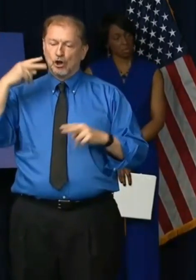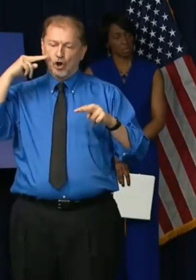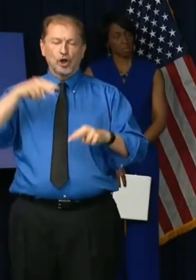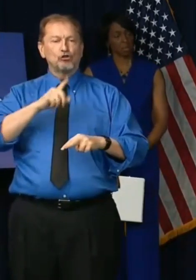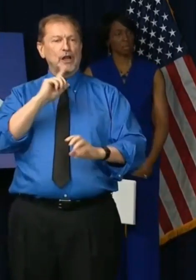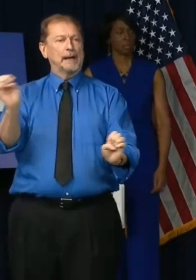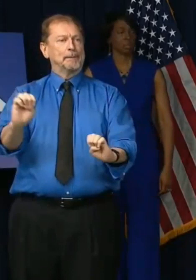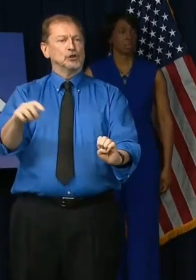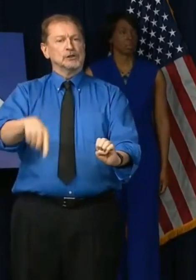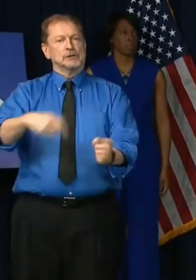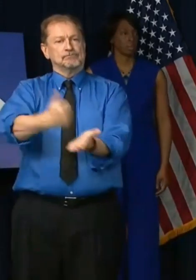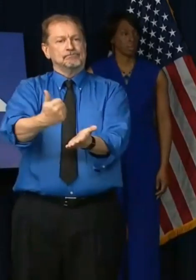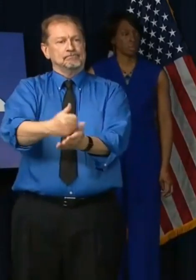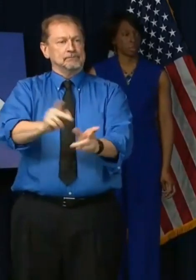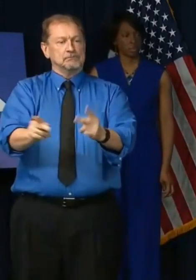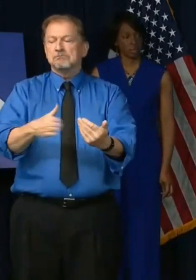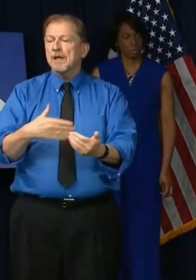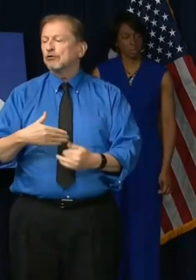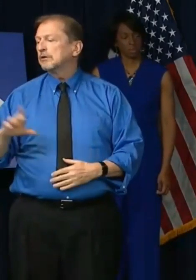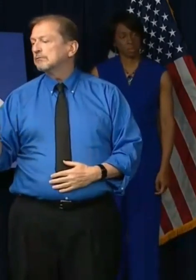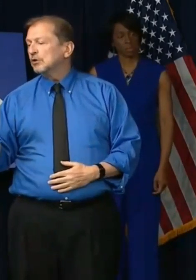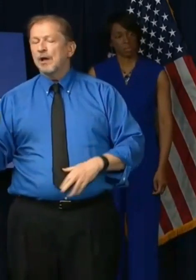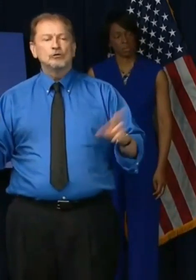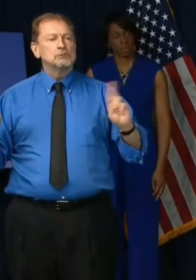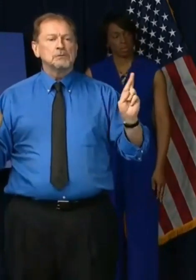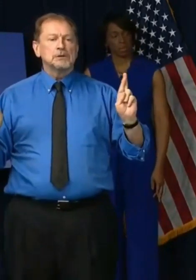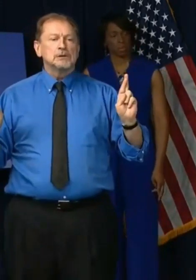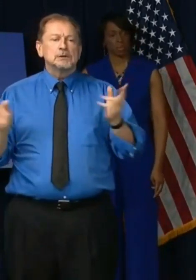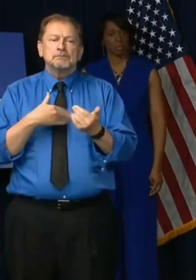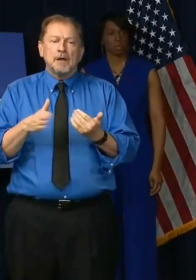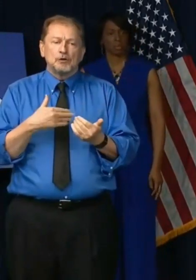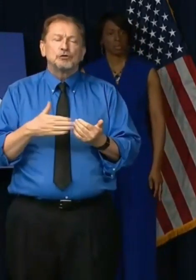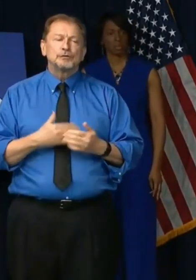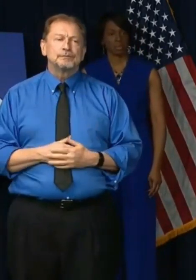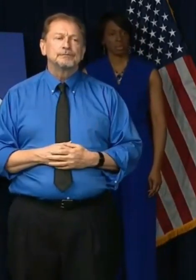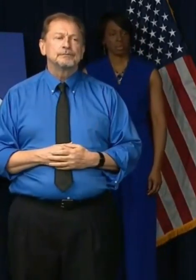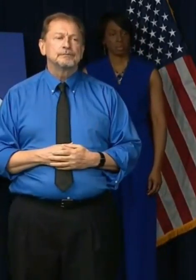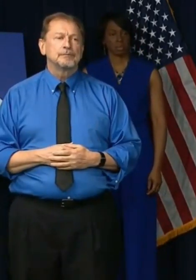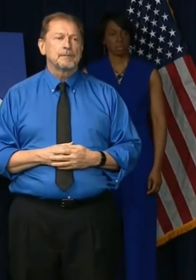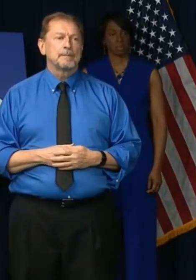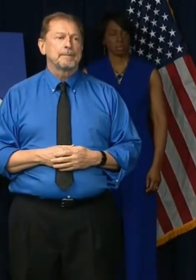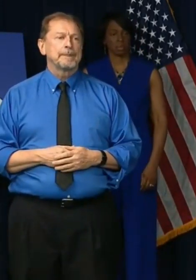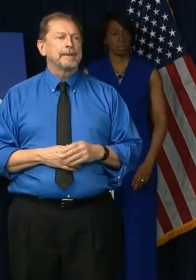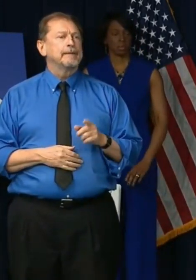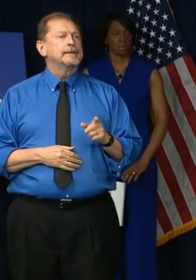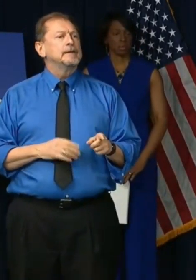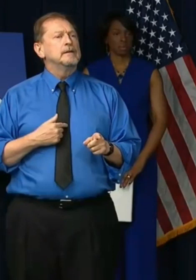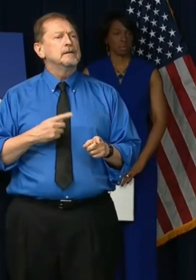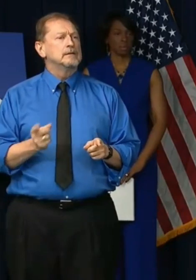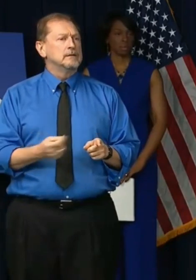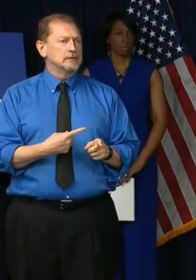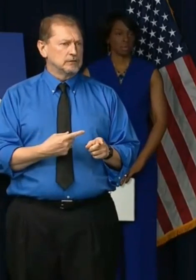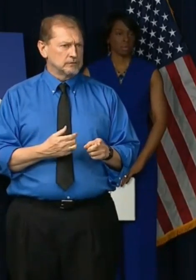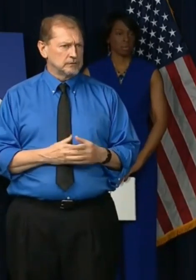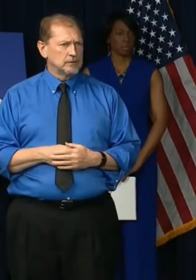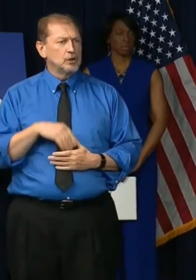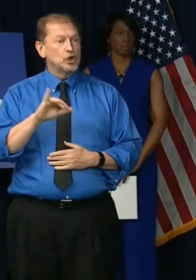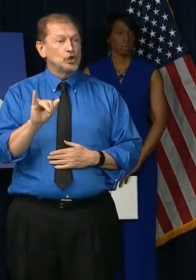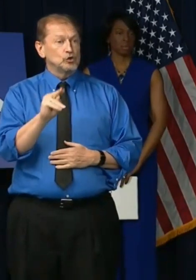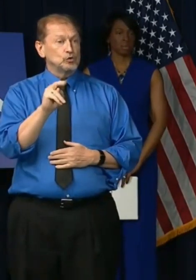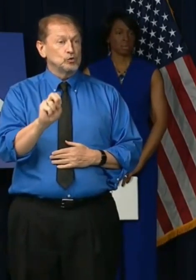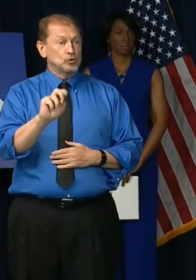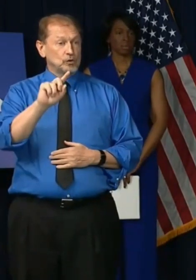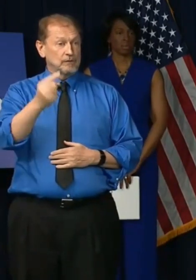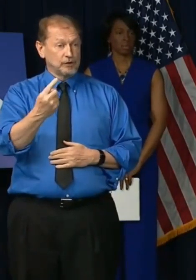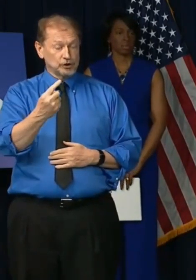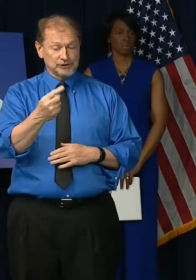the emergency that no matter what political party you belong to, that you are subject to. Also from Marian Ahern, should we assume June 1st the stay-at-home